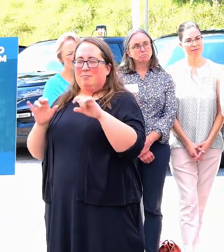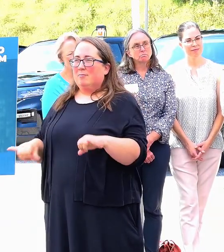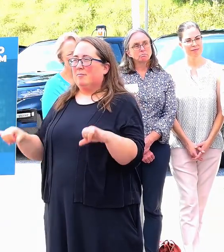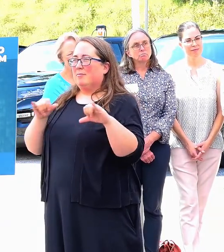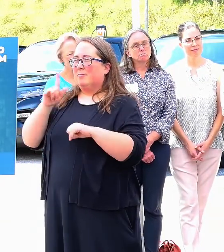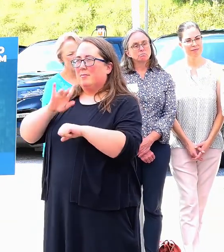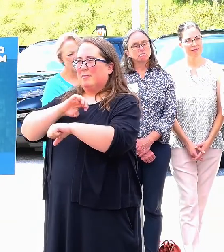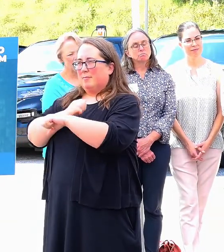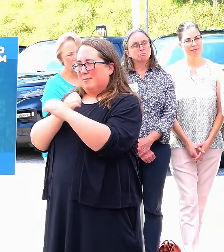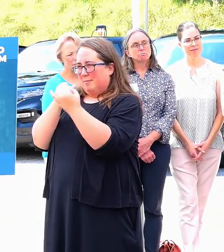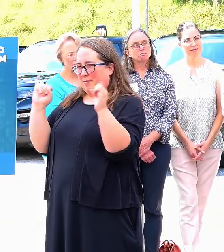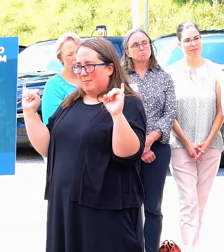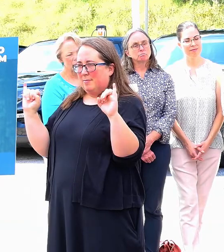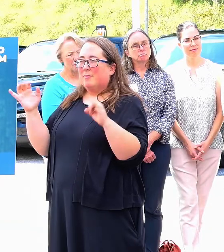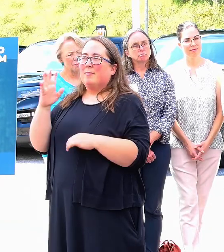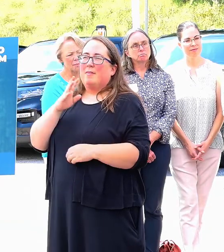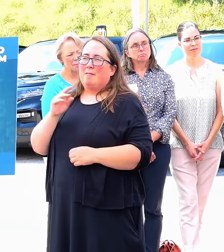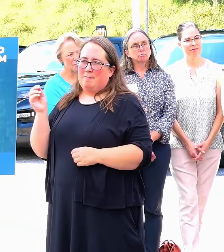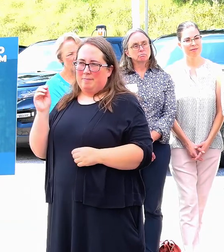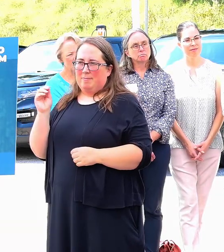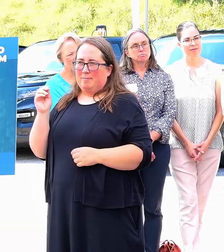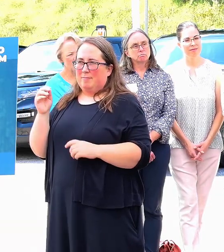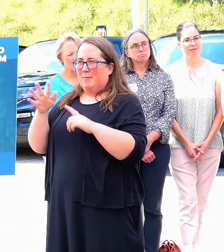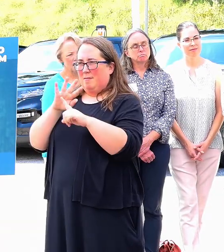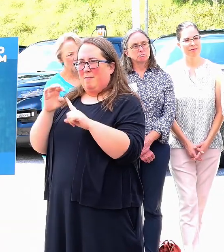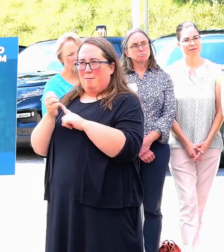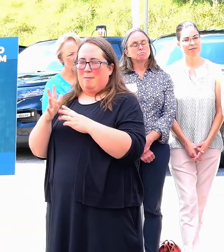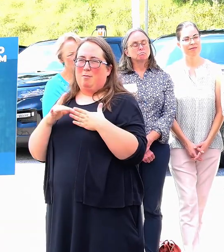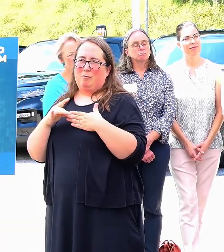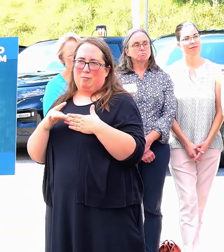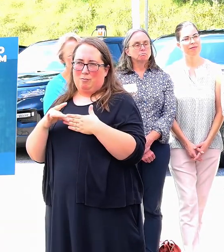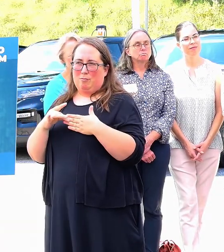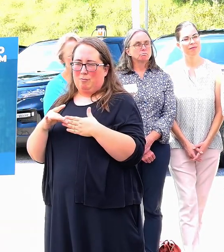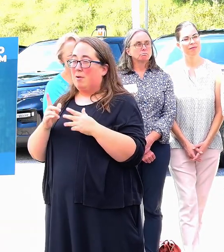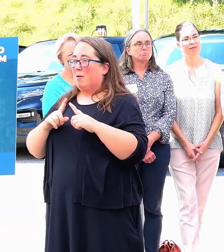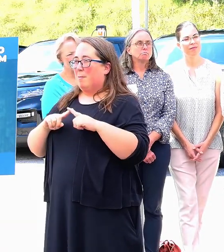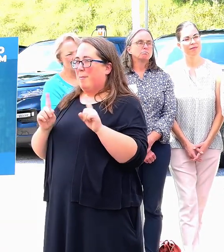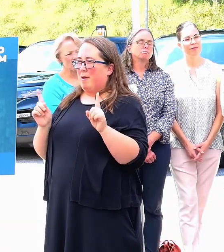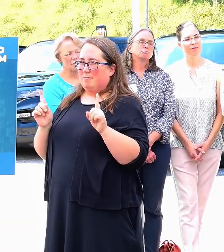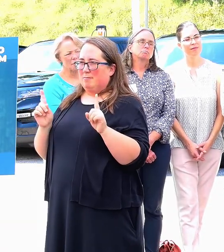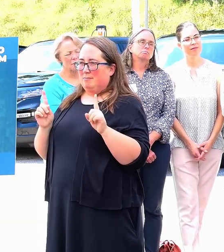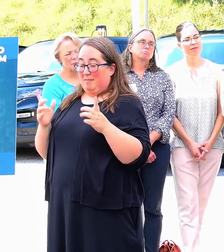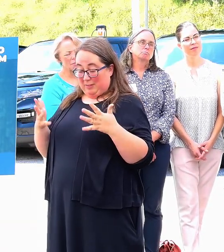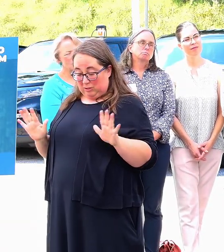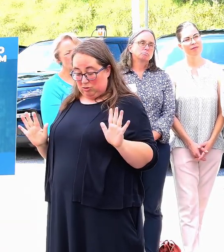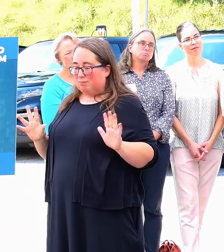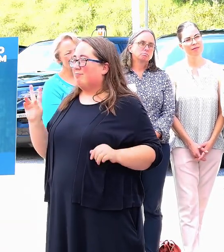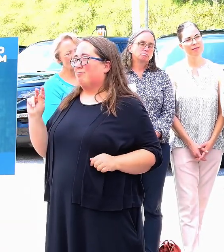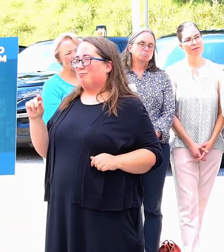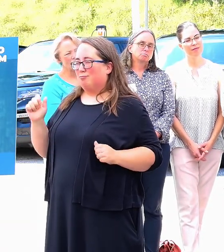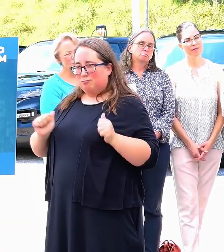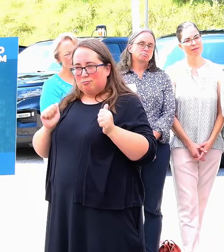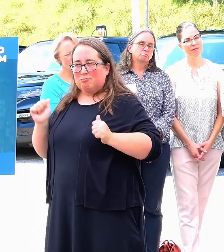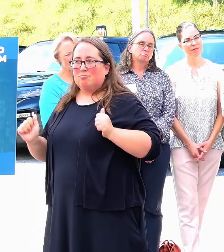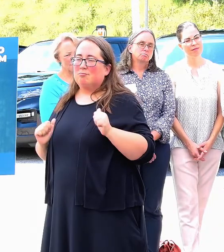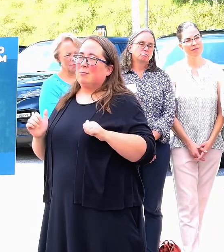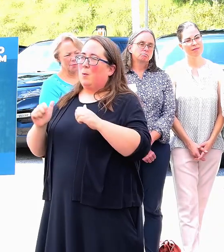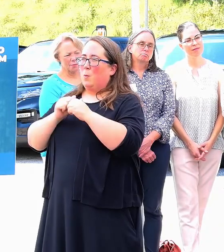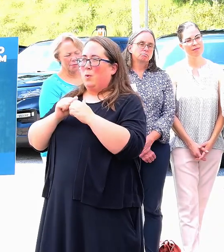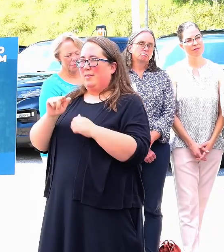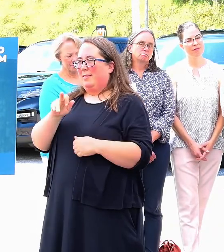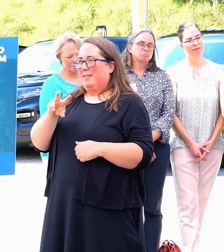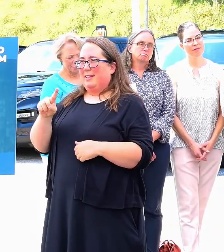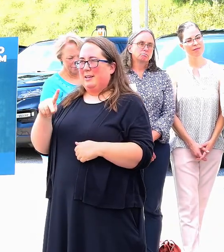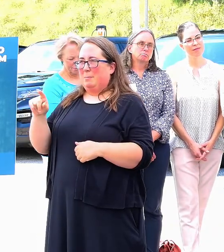for energy independence and environmental leadership. However, this is not the end. We are thrilled that with our LEED